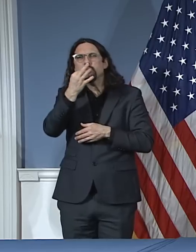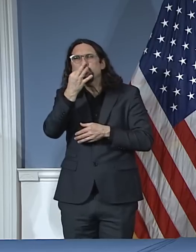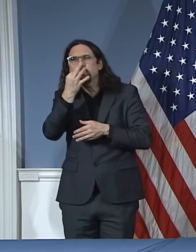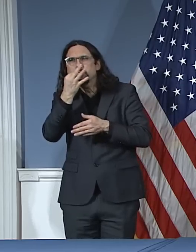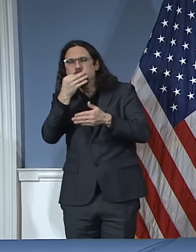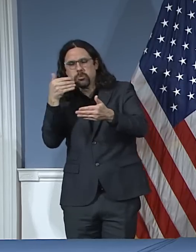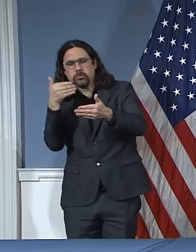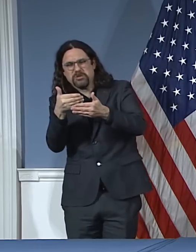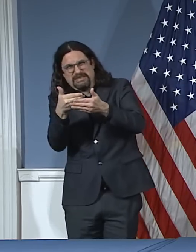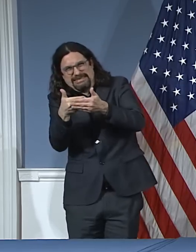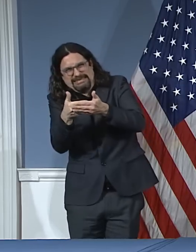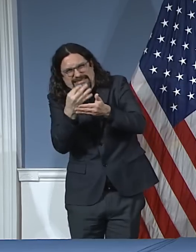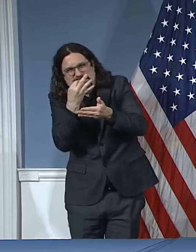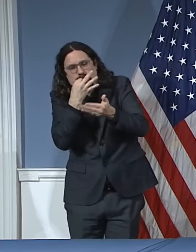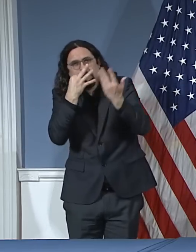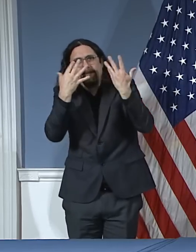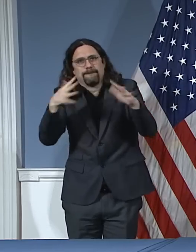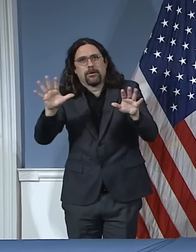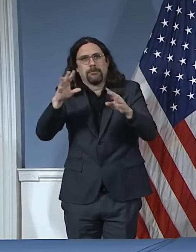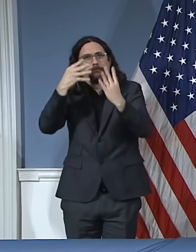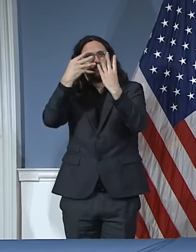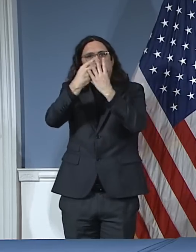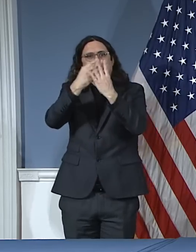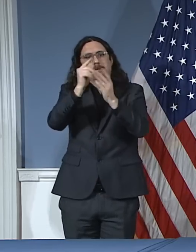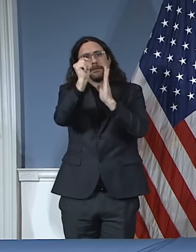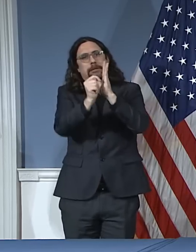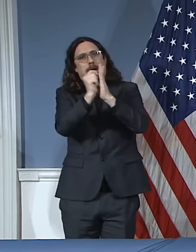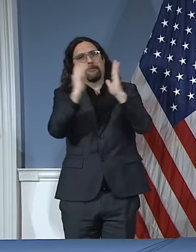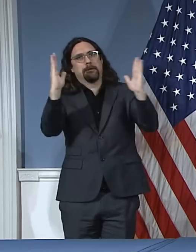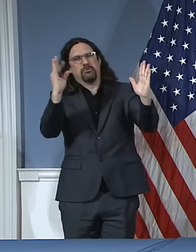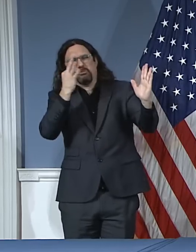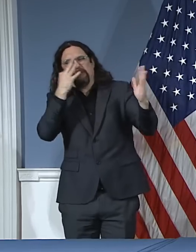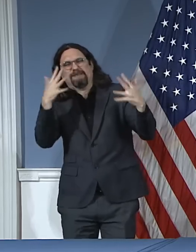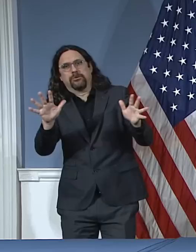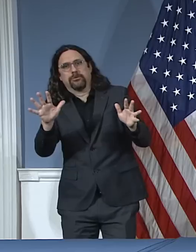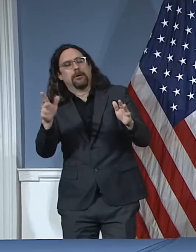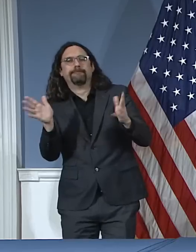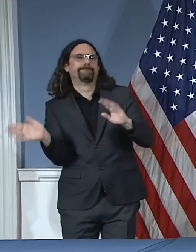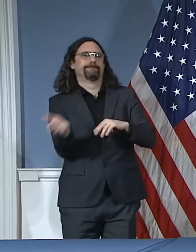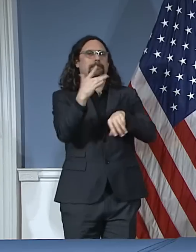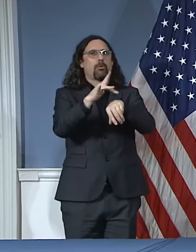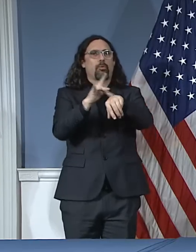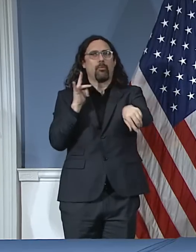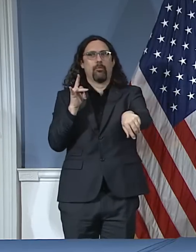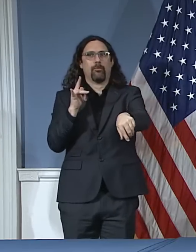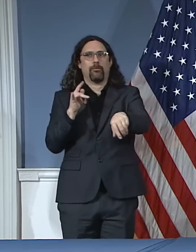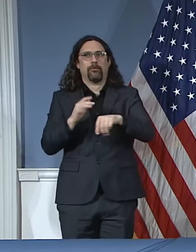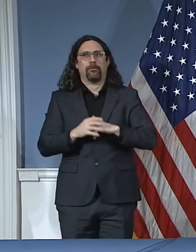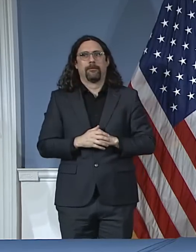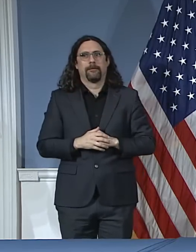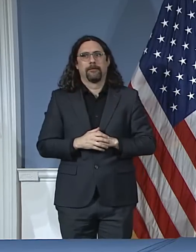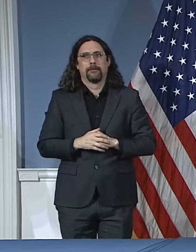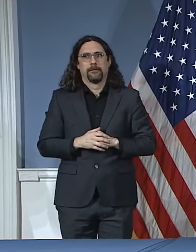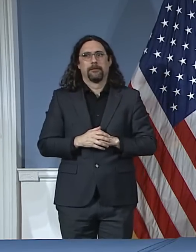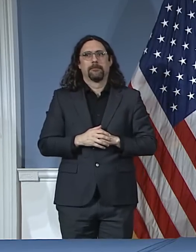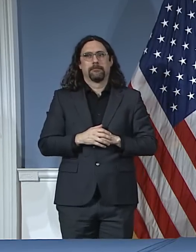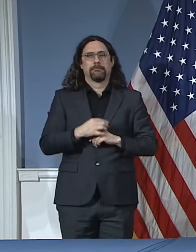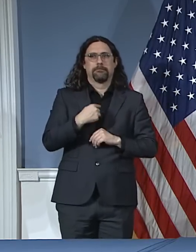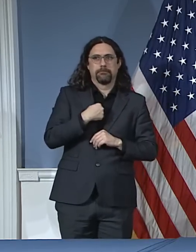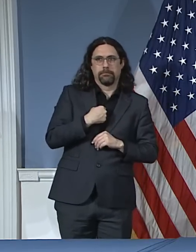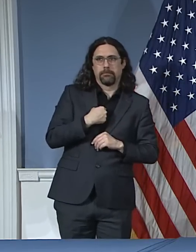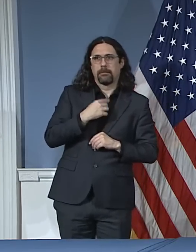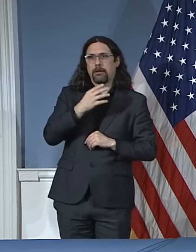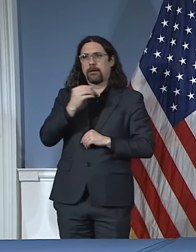who are concerned about this issue, I'm concerned, the police commissioner is concerned, the health commissioner is concerned, the correction commissioner is concerned. We're all trying to make sense of a